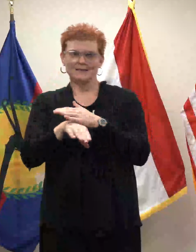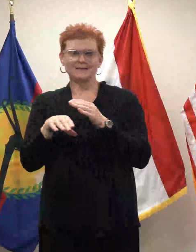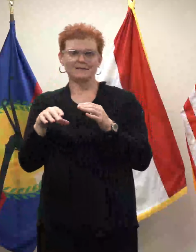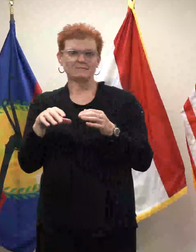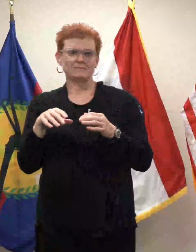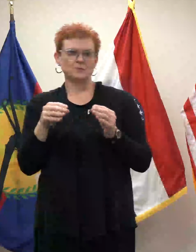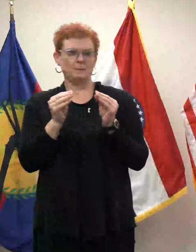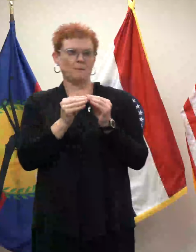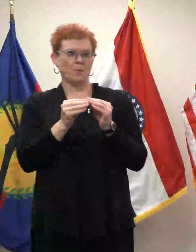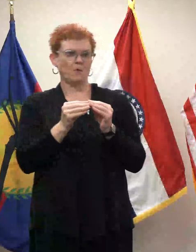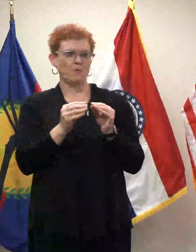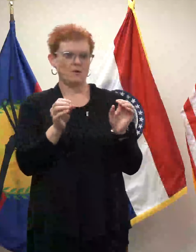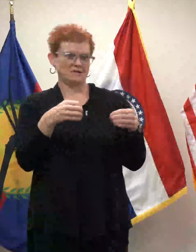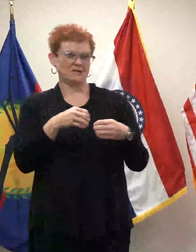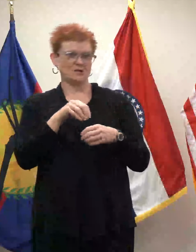community.